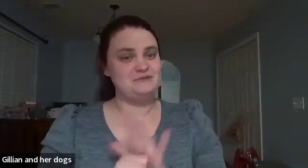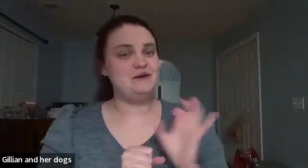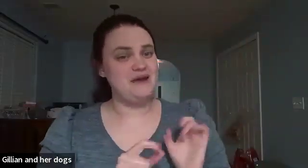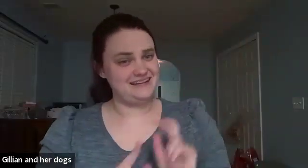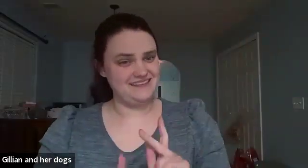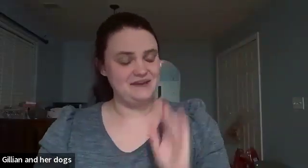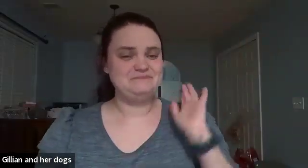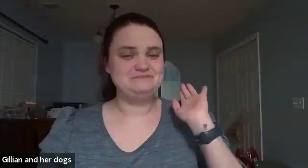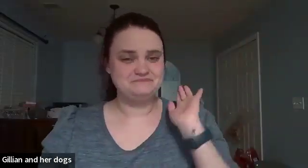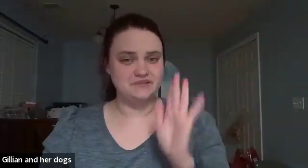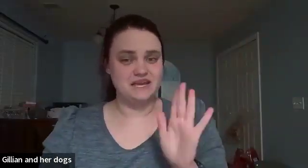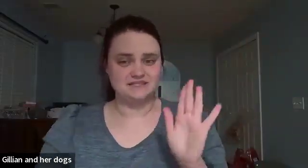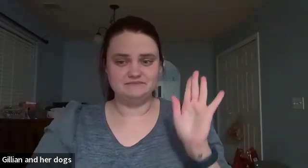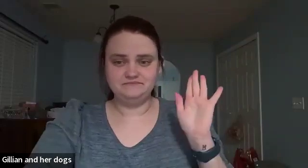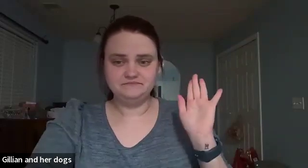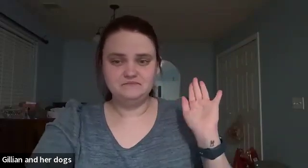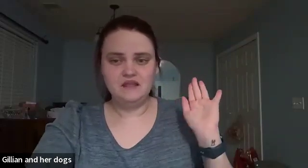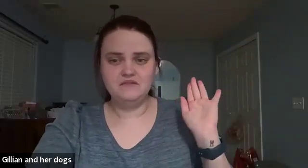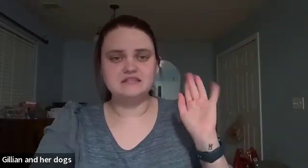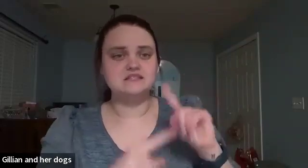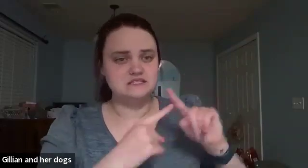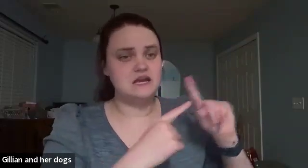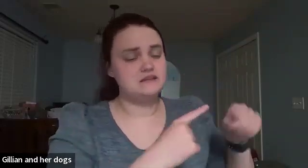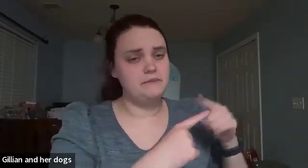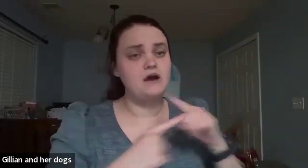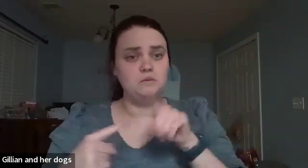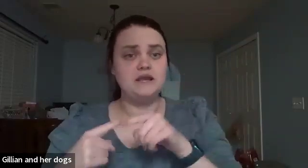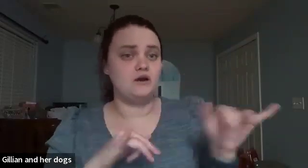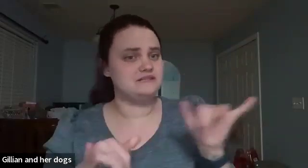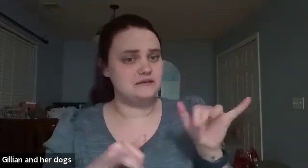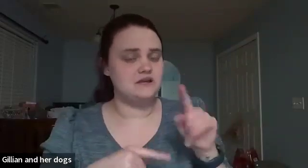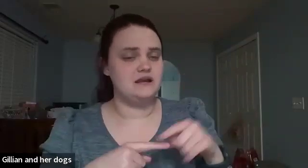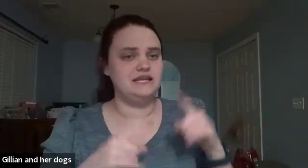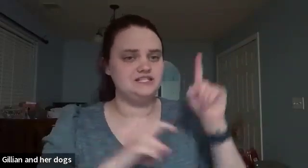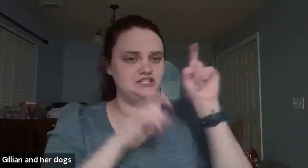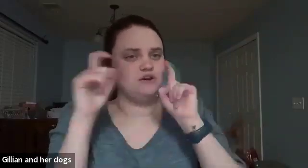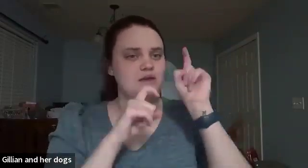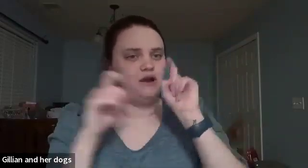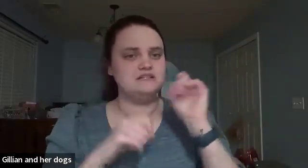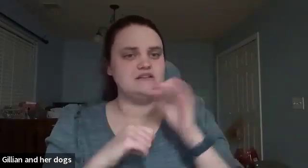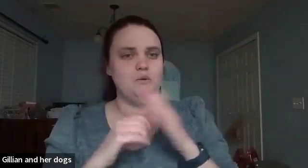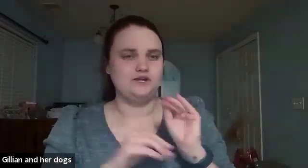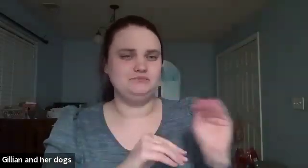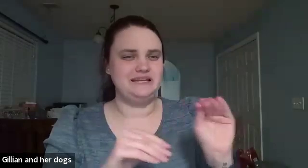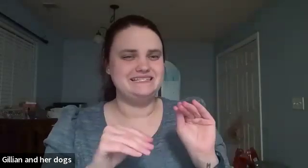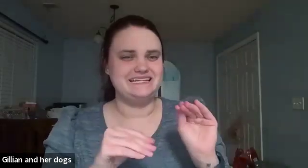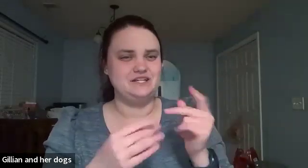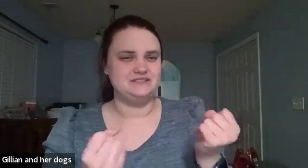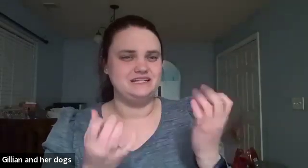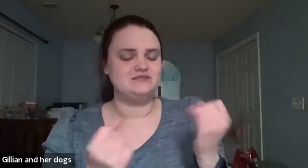We'll come back to that. But yes, that's the sign. About and when are the same sign. It's just your eyebrows and where you place it in your sentence